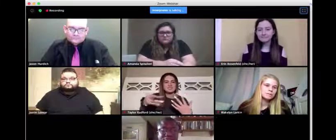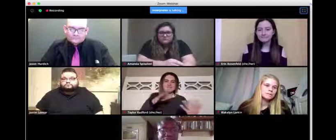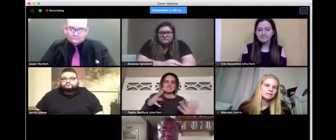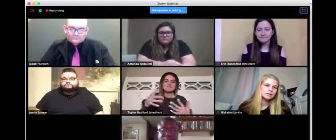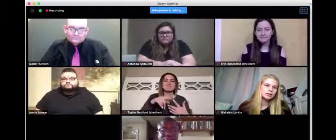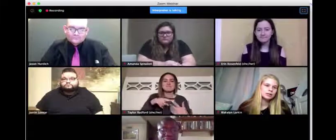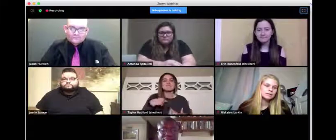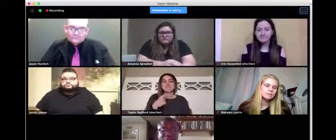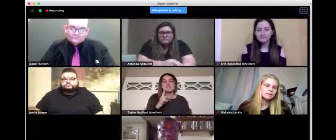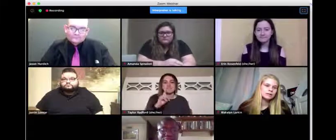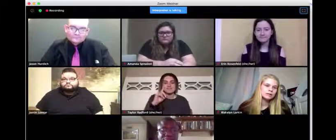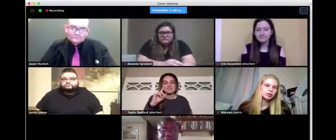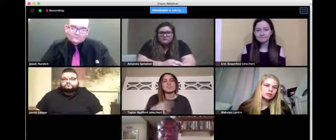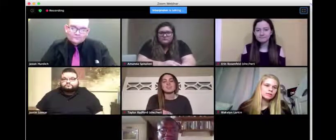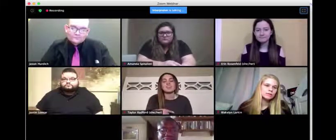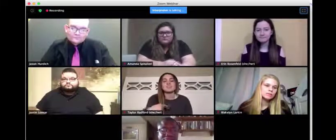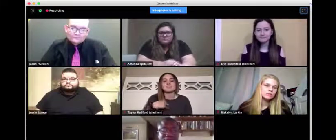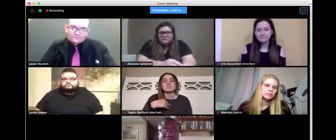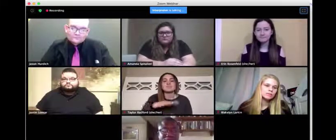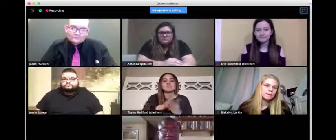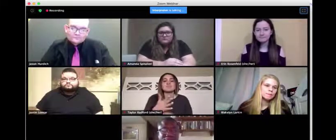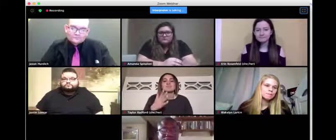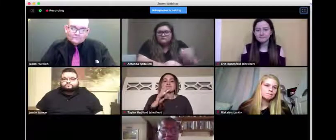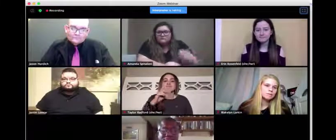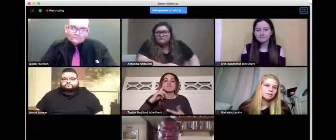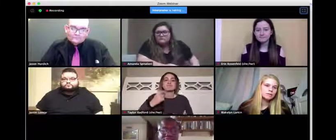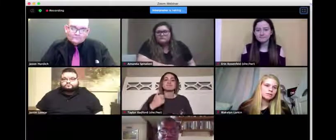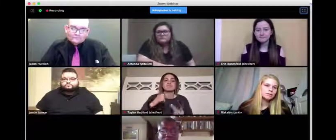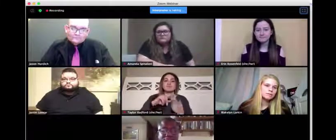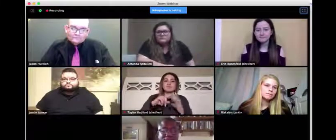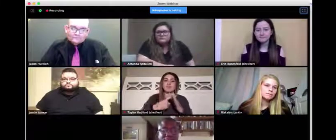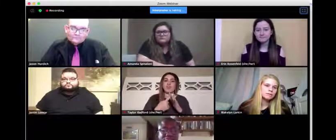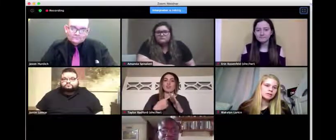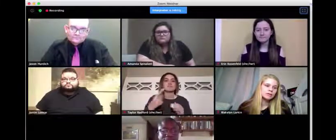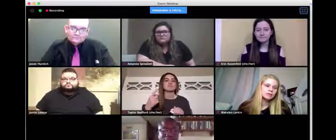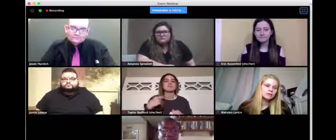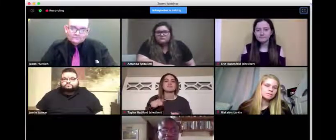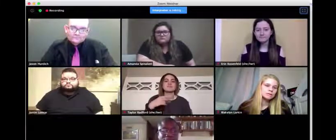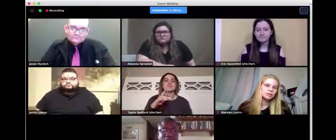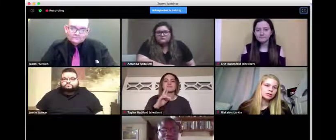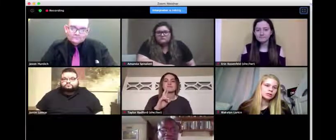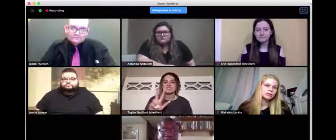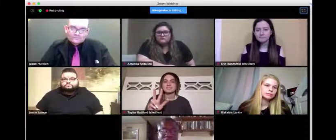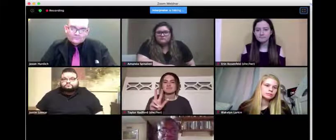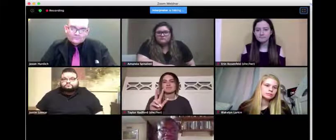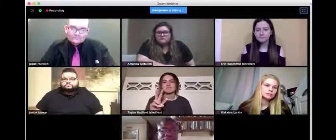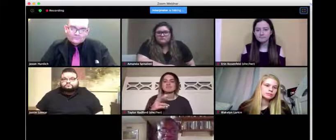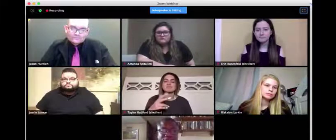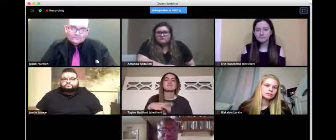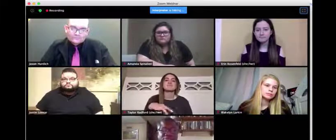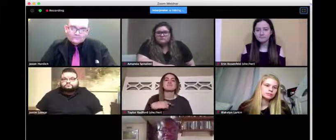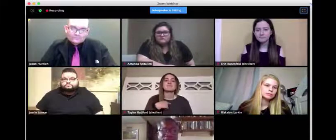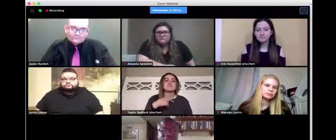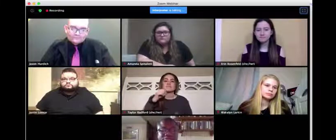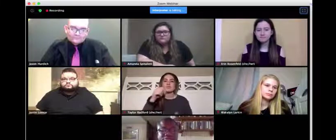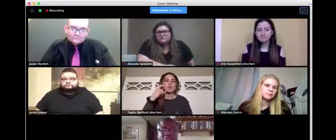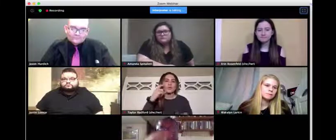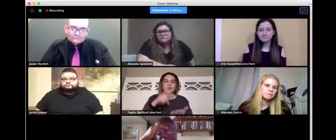really it started when I was 3 years old. I didn't really notice it until 3rd grade. I finally